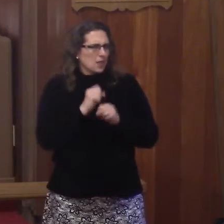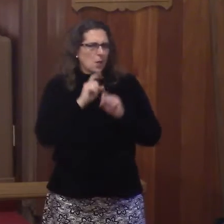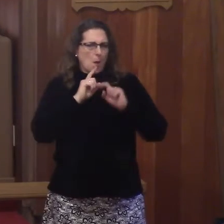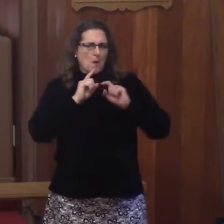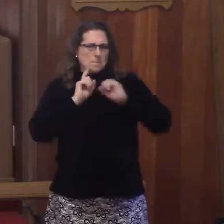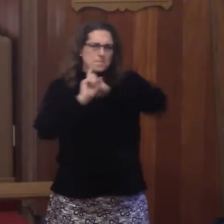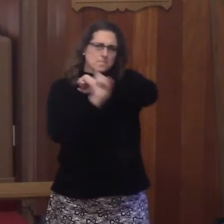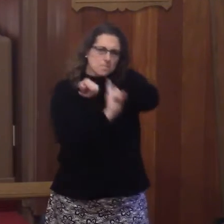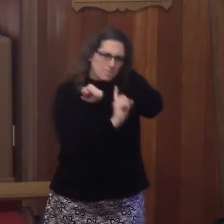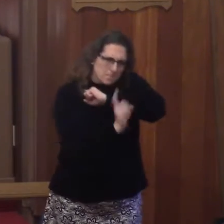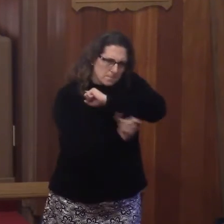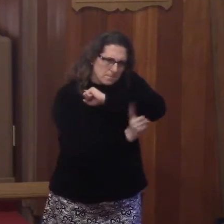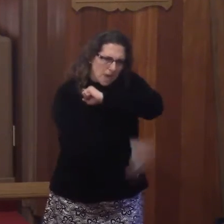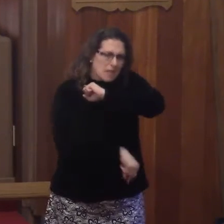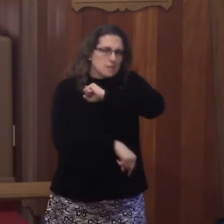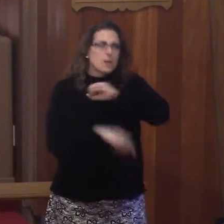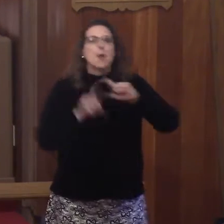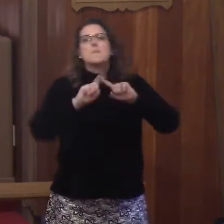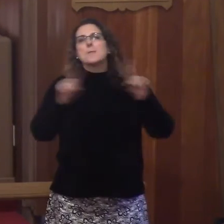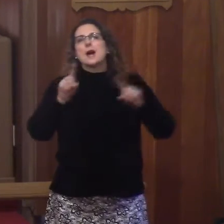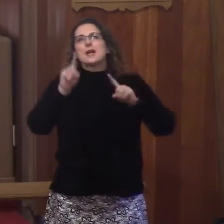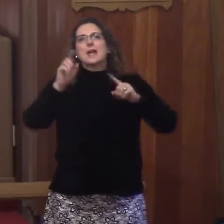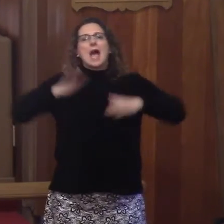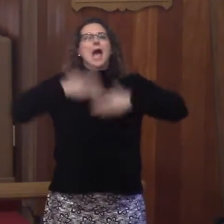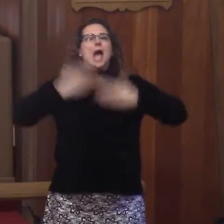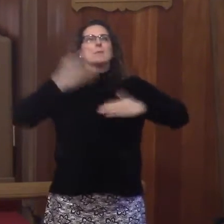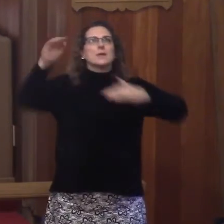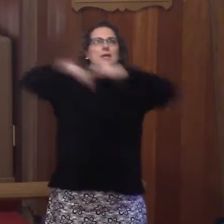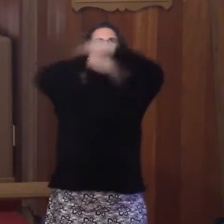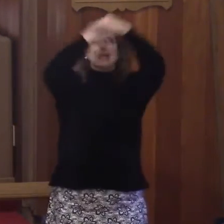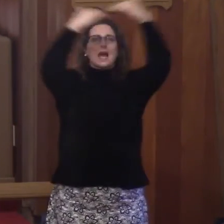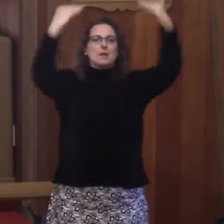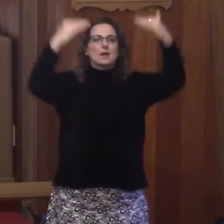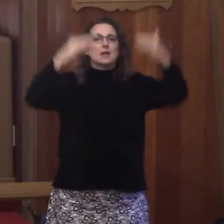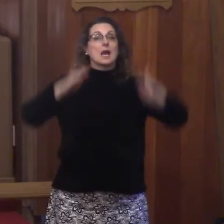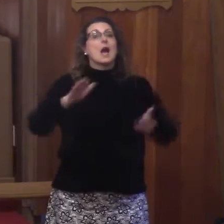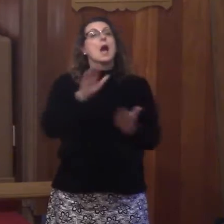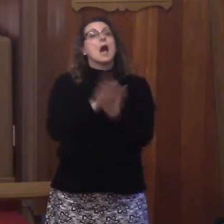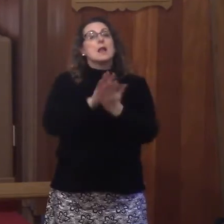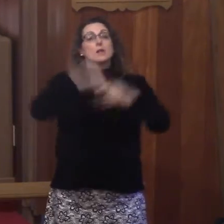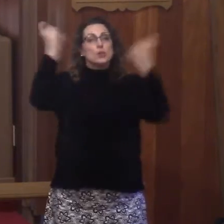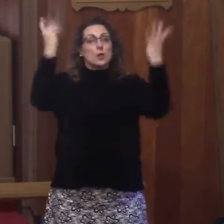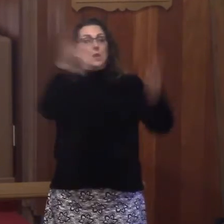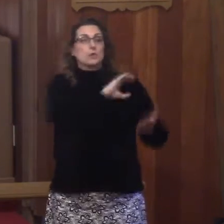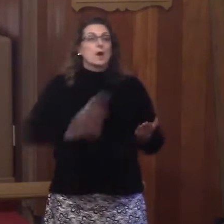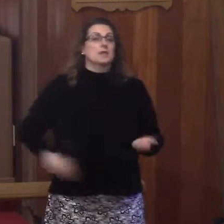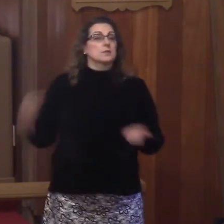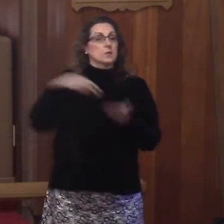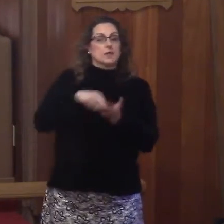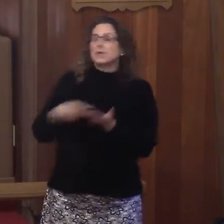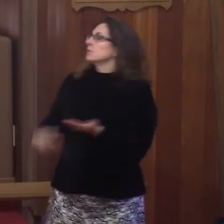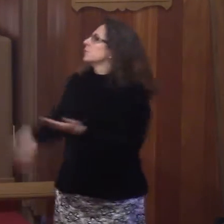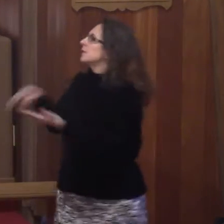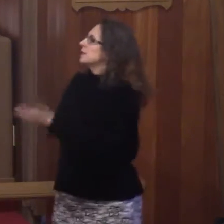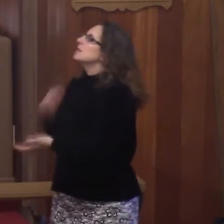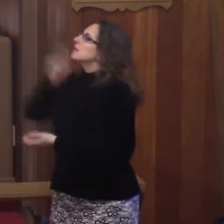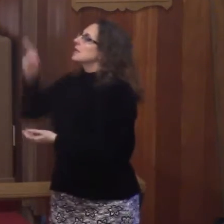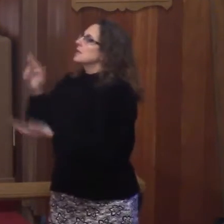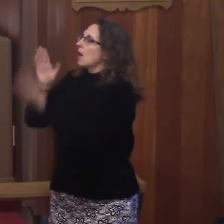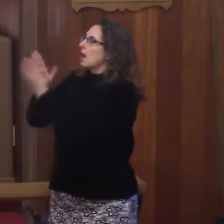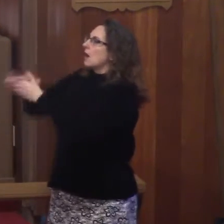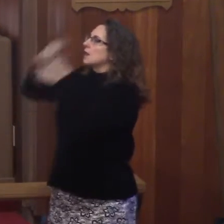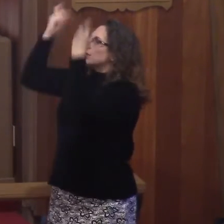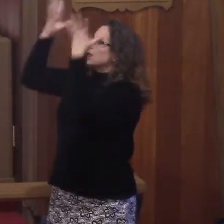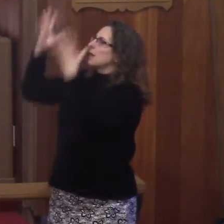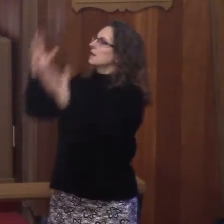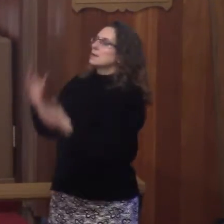but destined for joy in the eternal dwelling of the Spirit. Alleluia, Christ is risen. He is risen indeed.